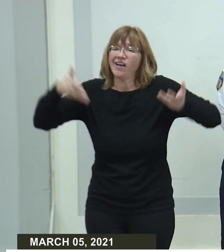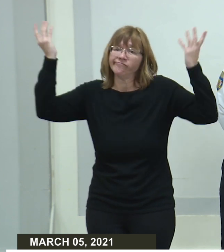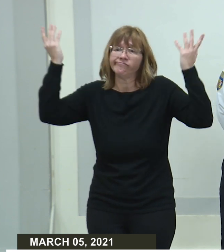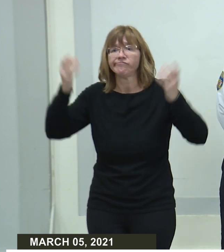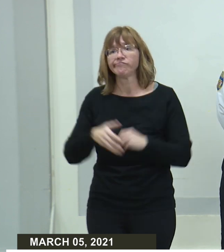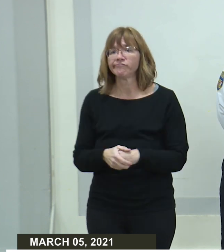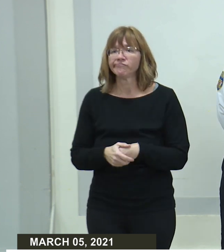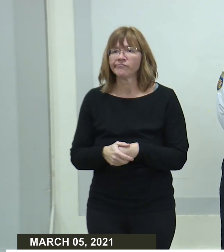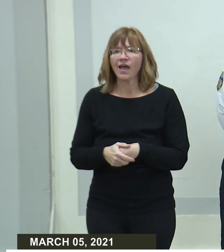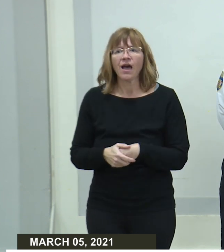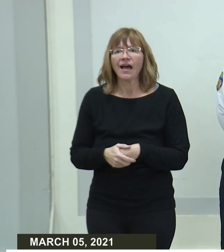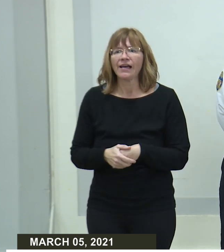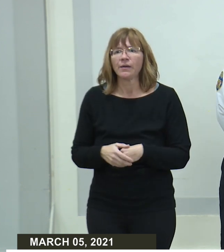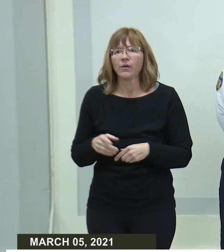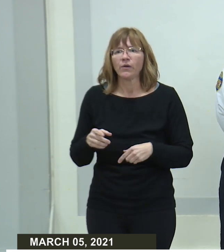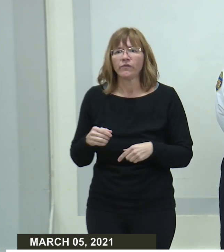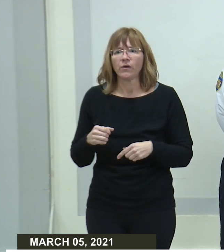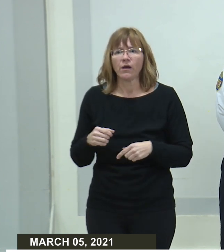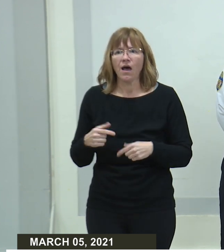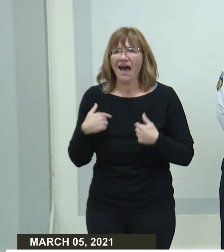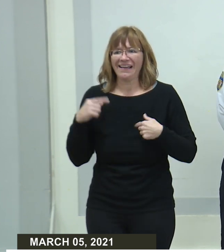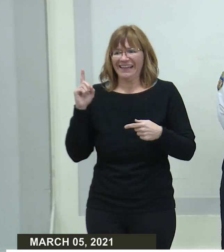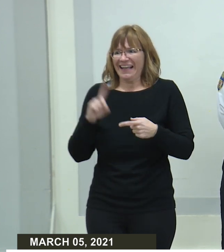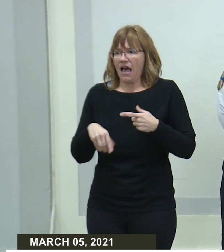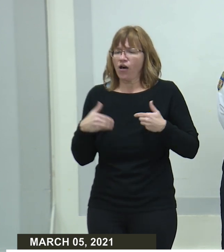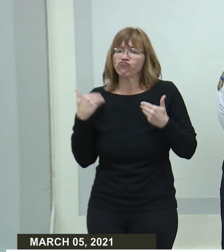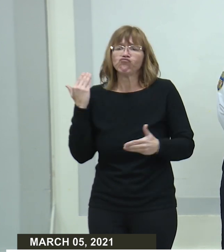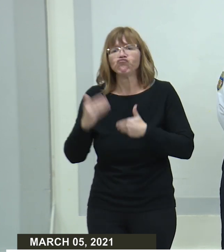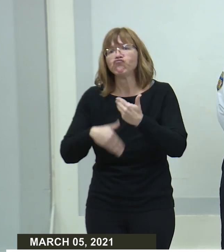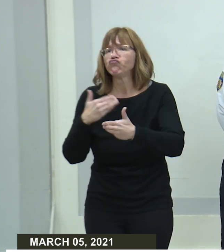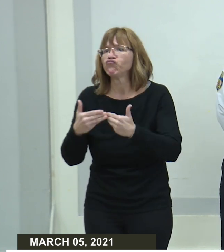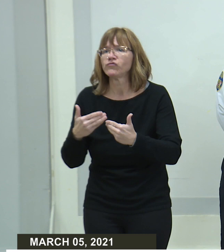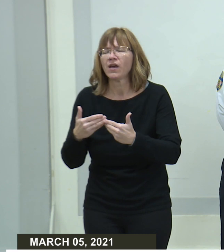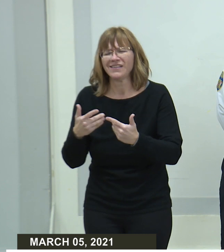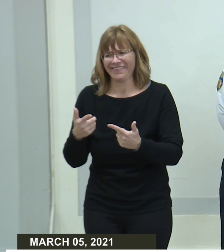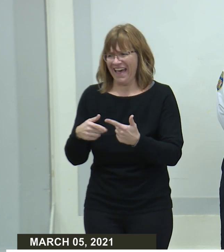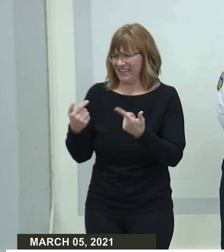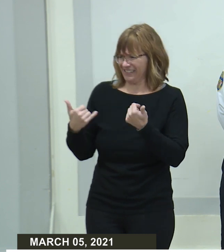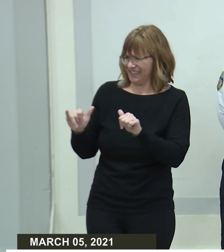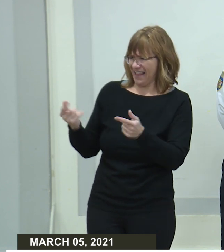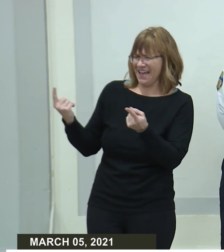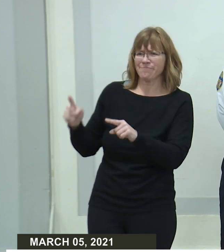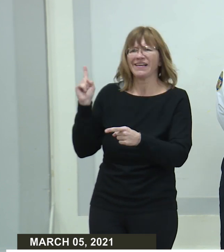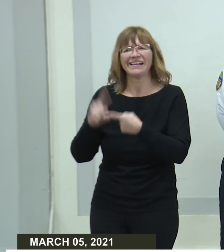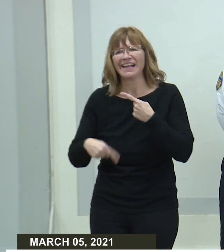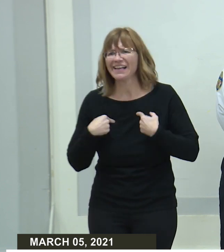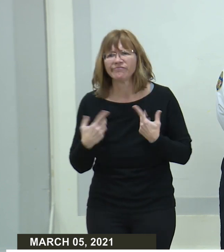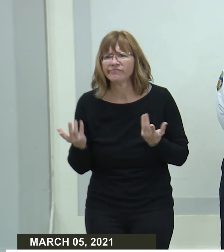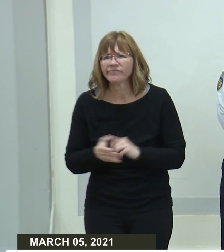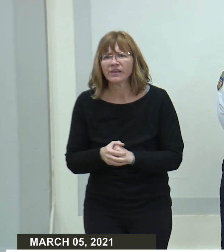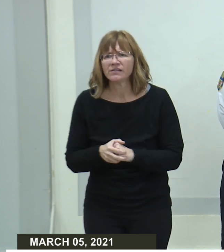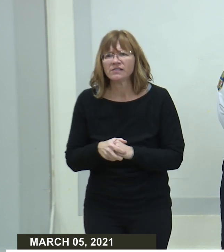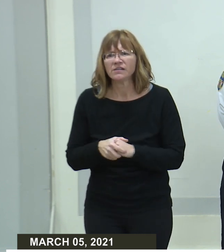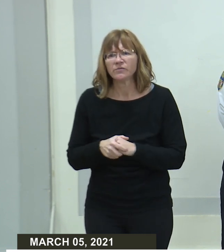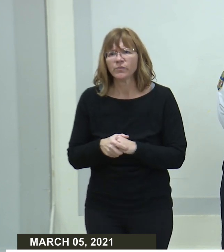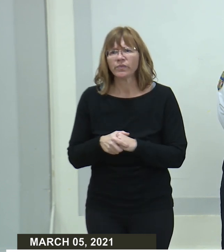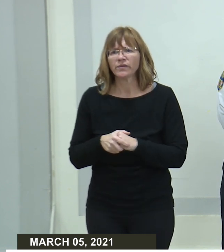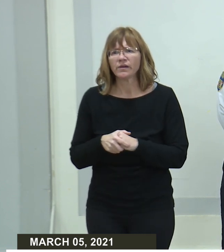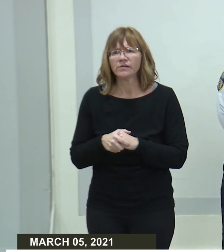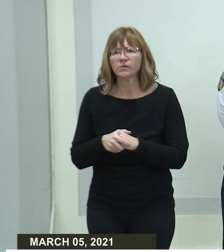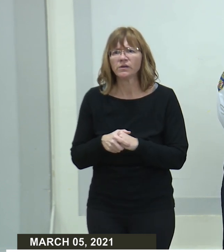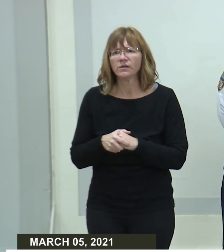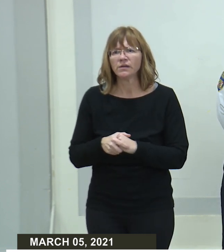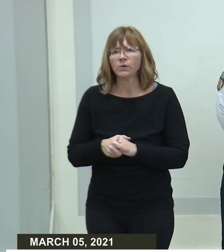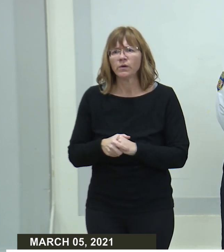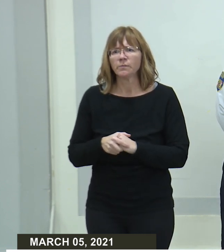on from that. I always remember that, because that's somebody's child. And with that, we're going to be quiet for now and take a